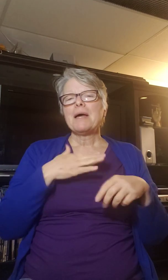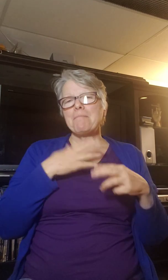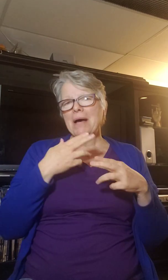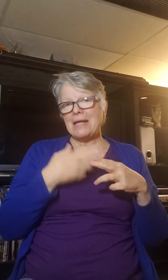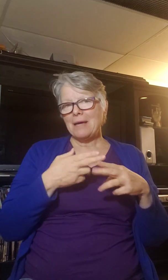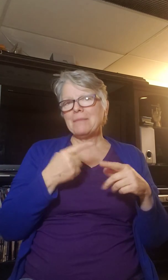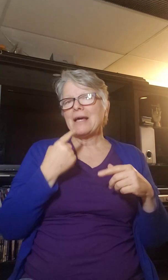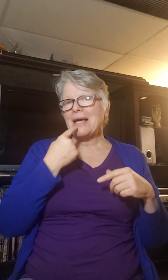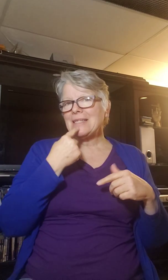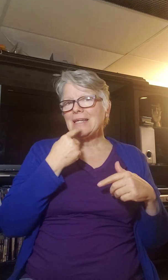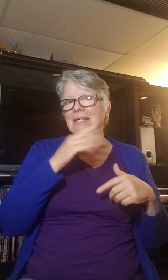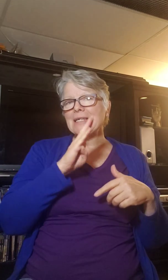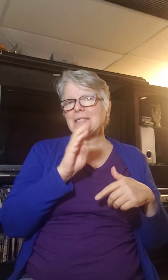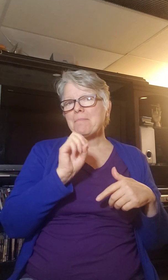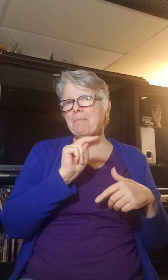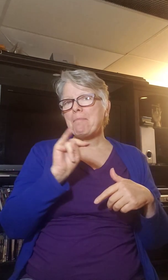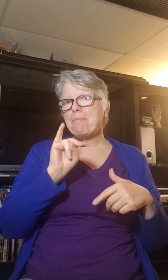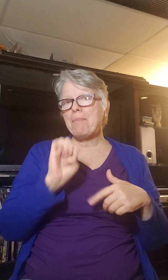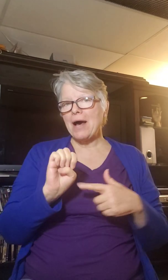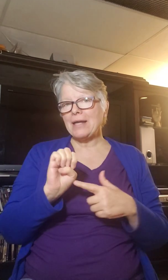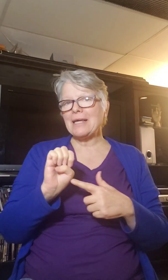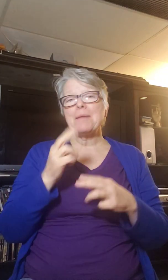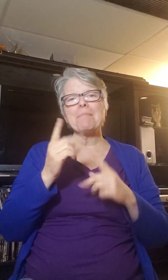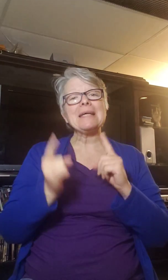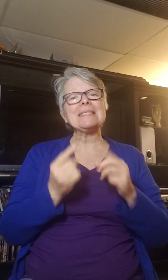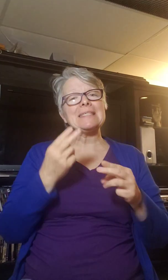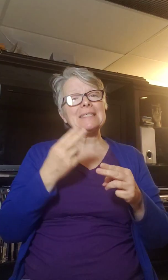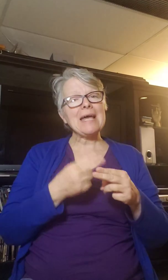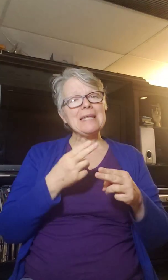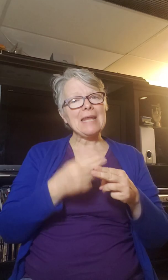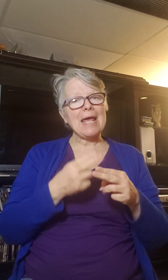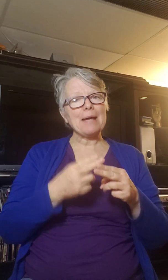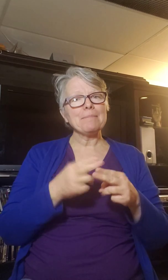My name, like I said, is Bonnie, and my sign name,